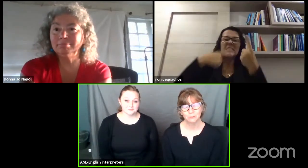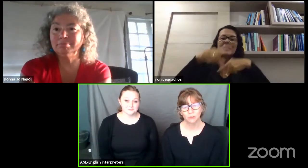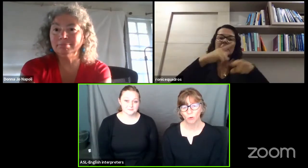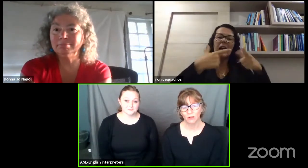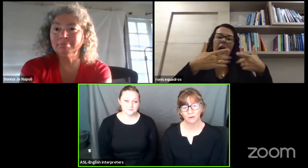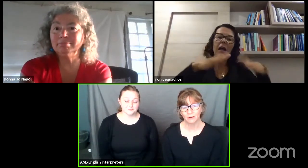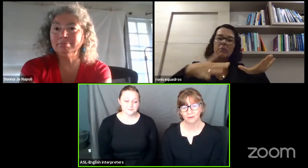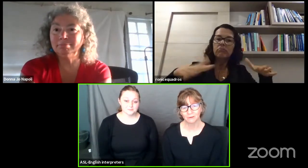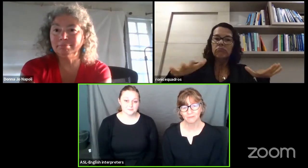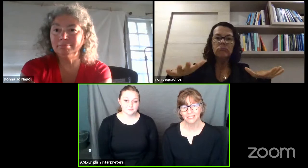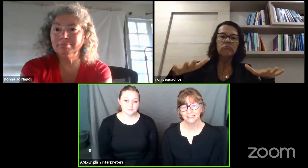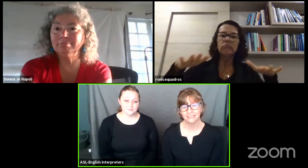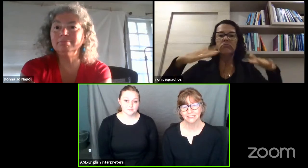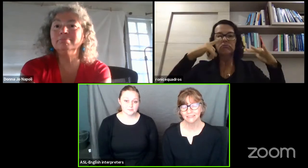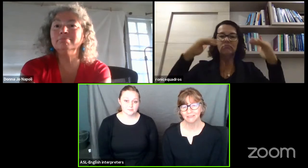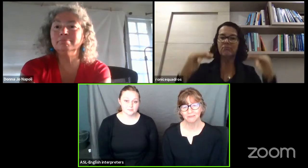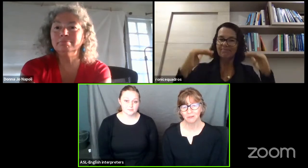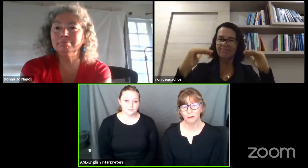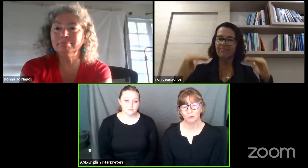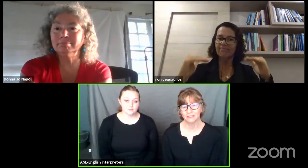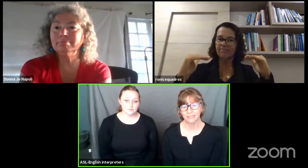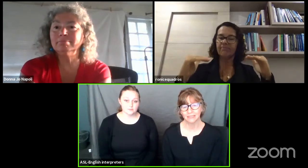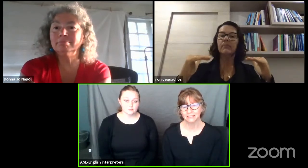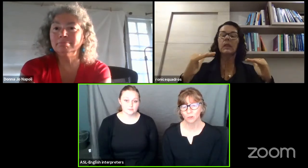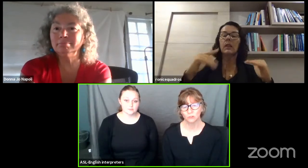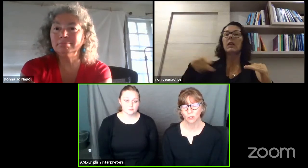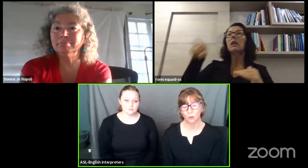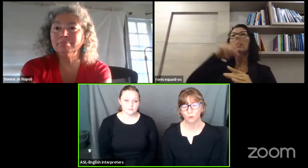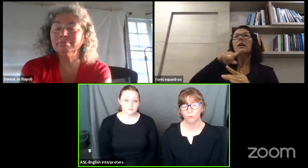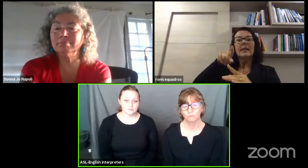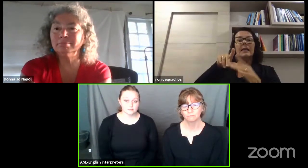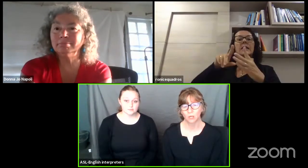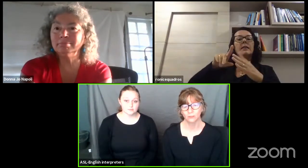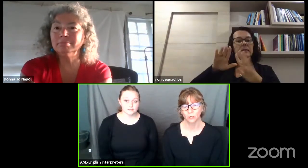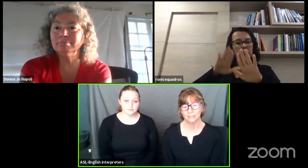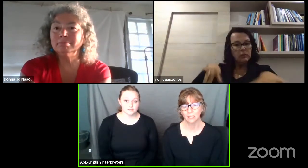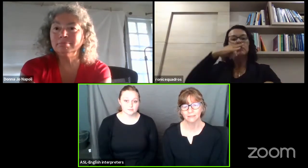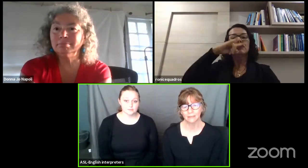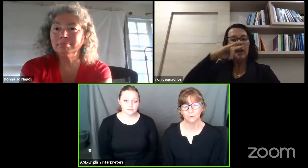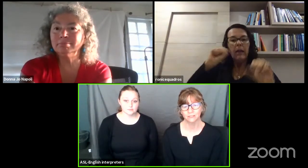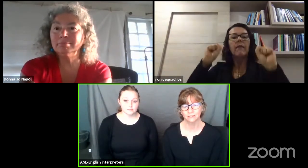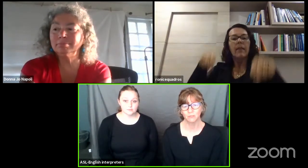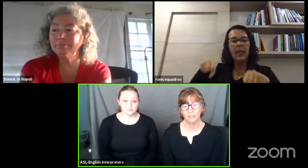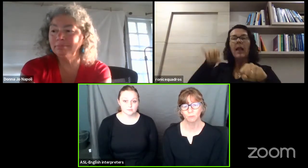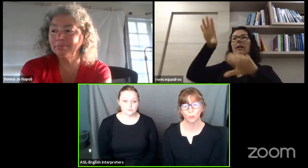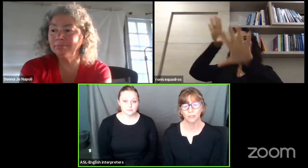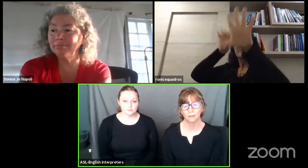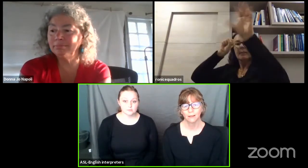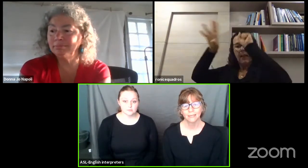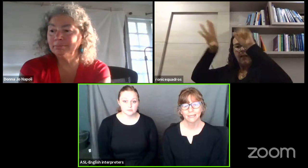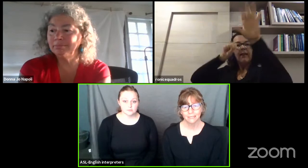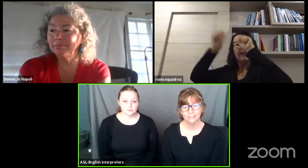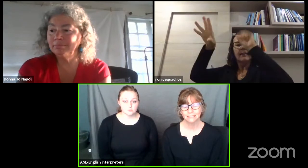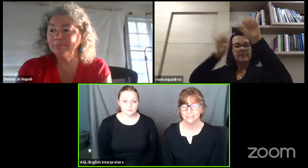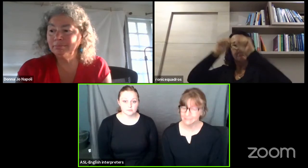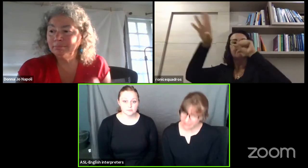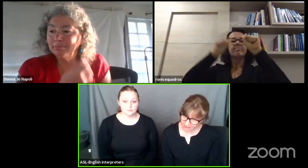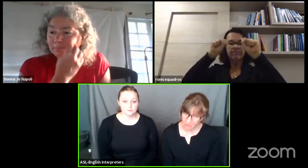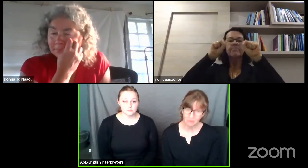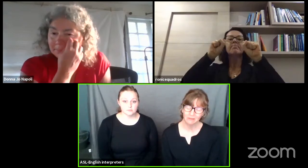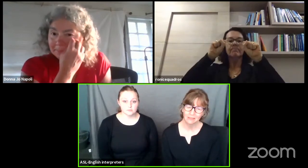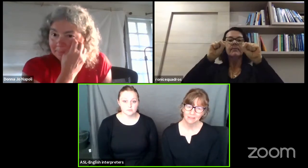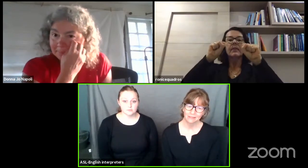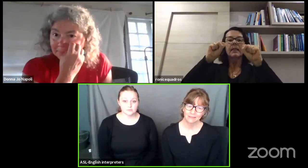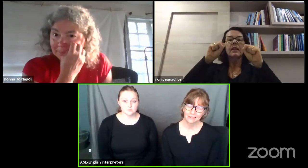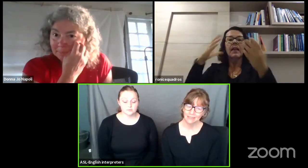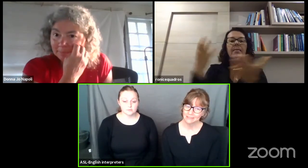they see what's going on around them. They see, even though it's kind of so-so, not great sign language input, kids